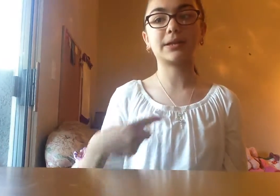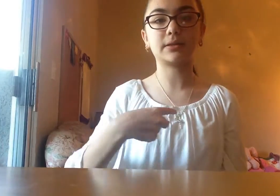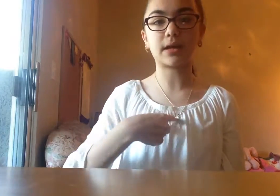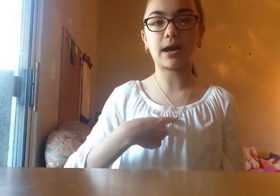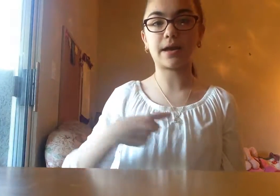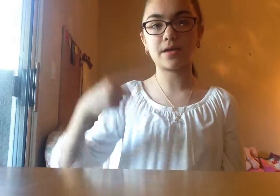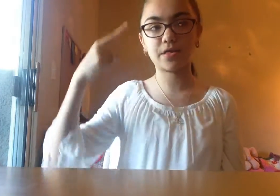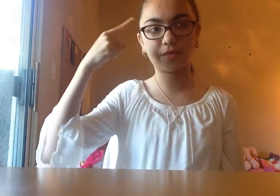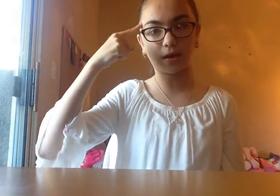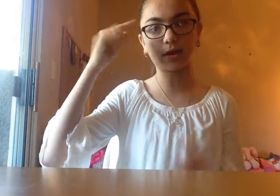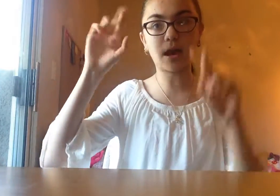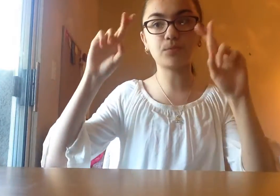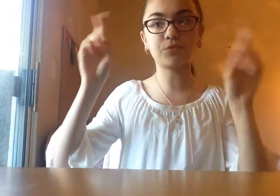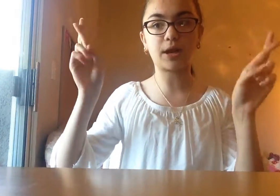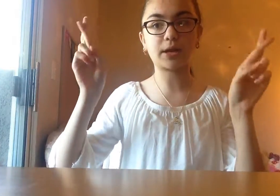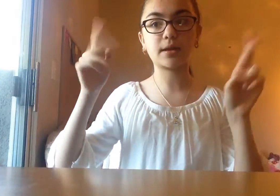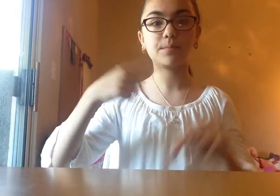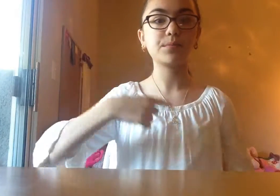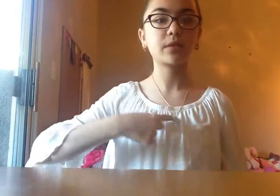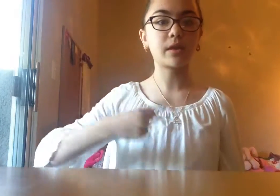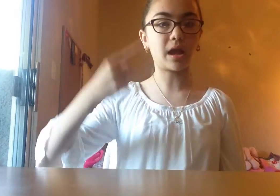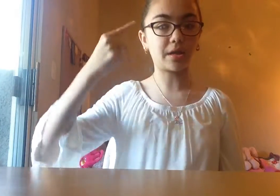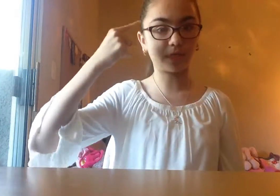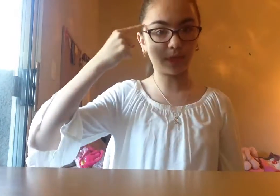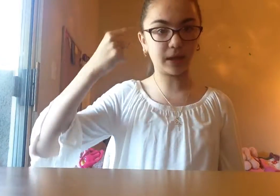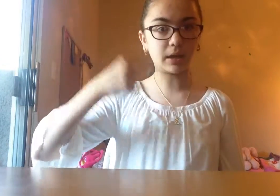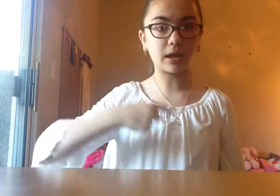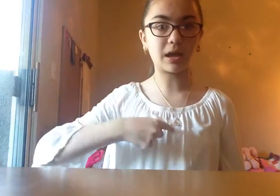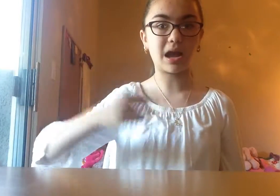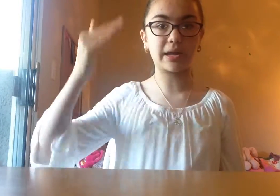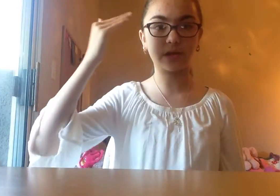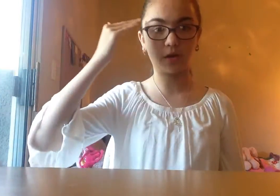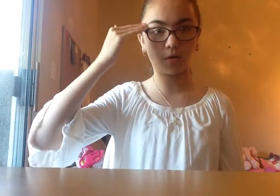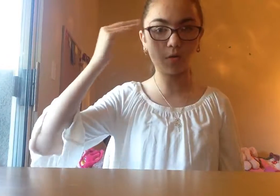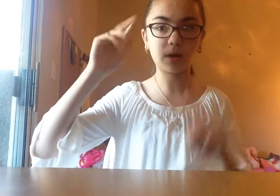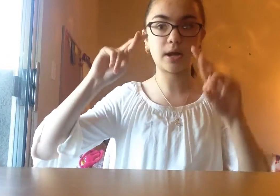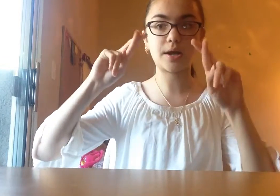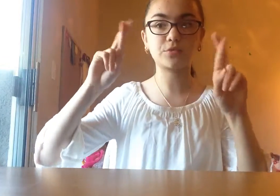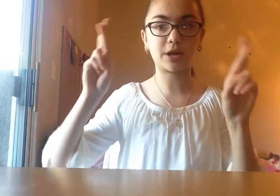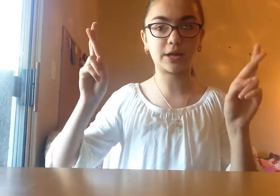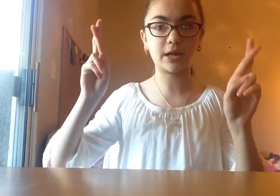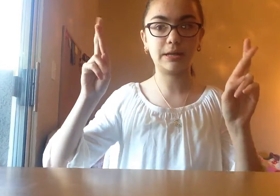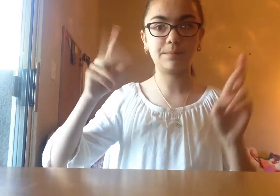says, I think I'm ready. I think I know I'm ready.